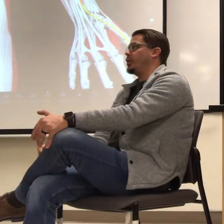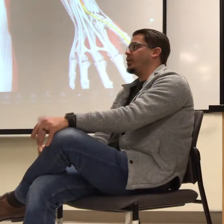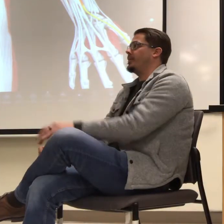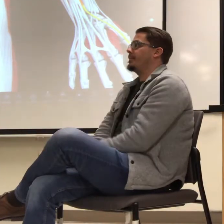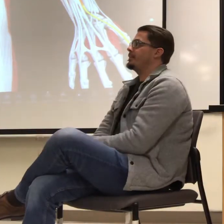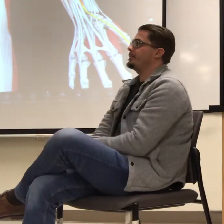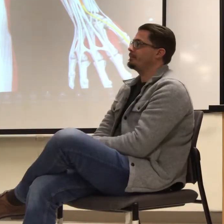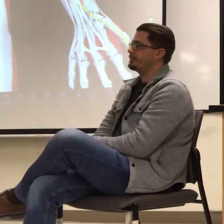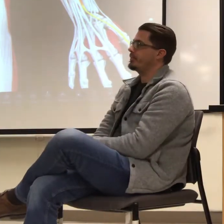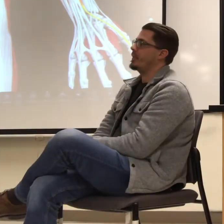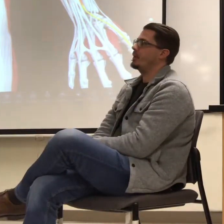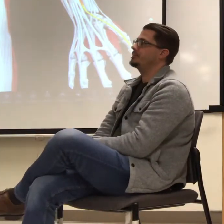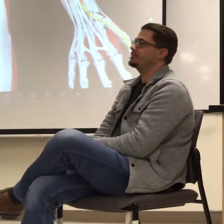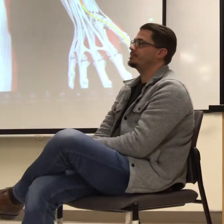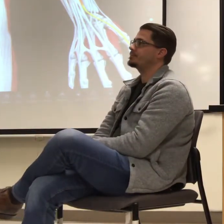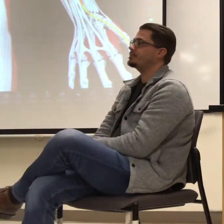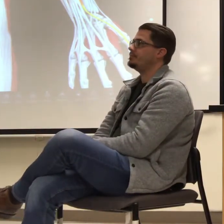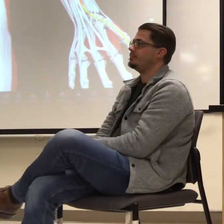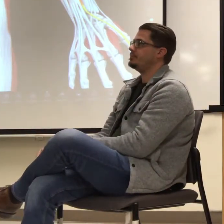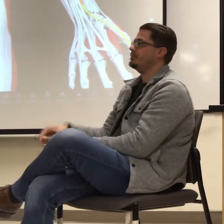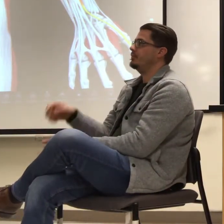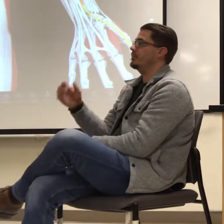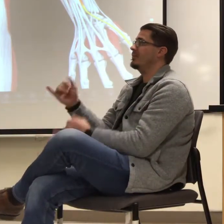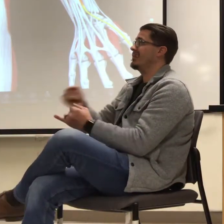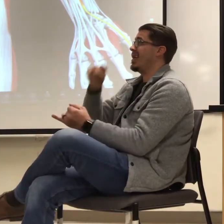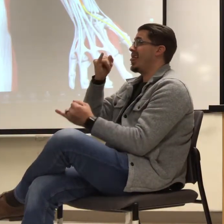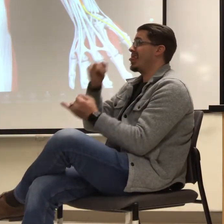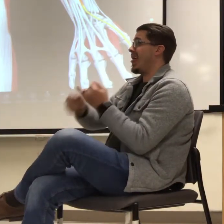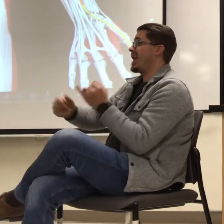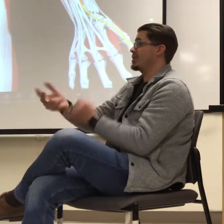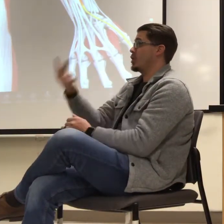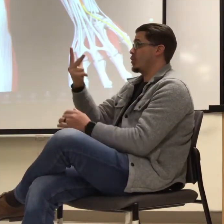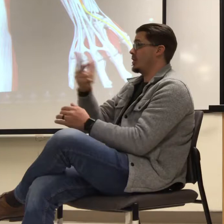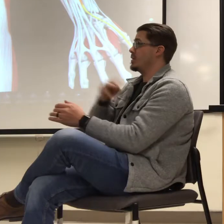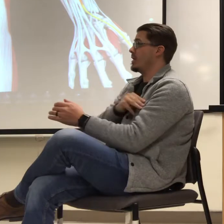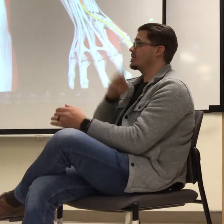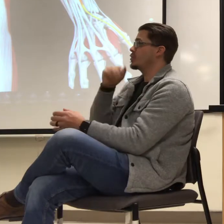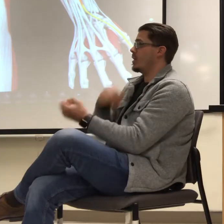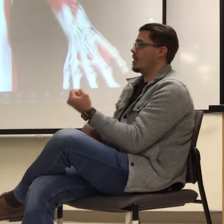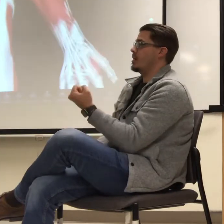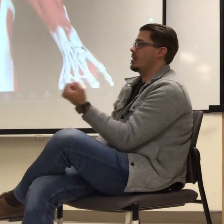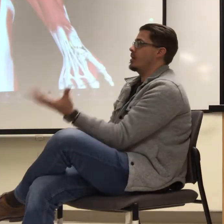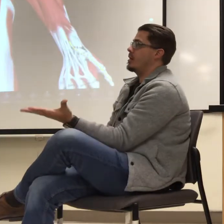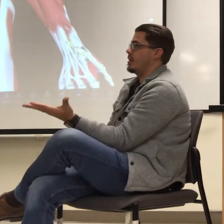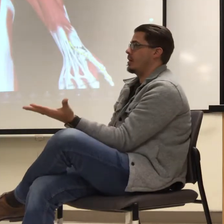on. The last three muscles extend wrist and digits.